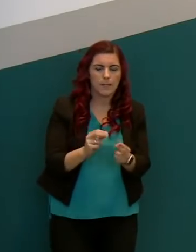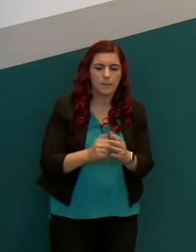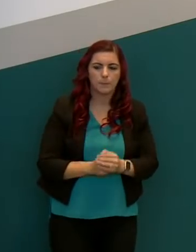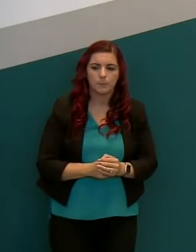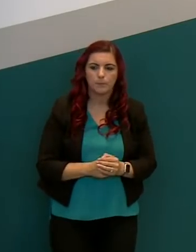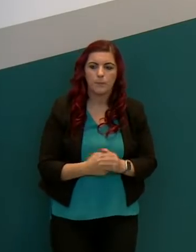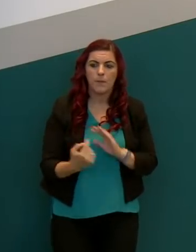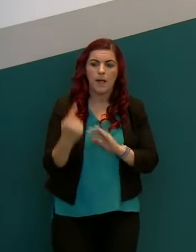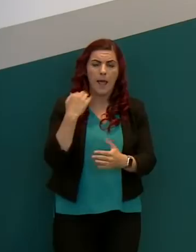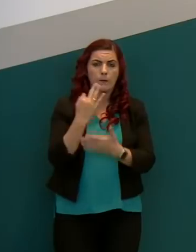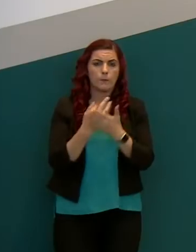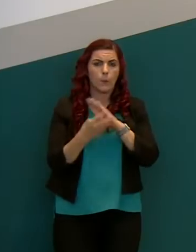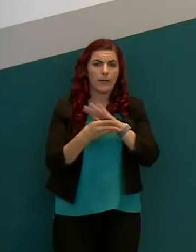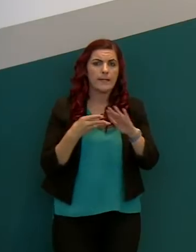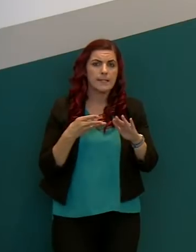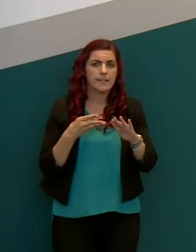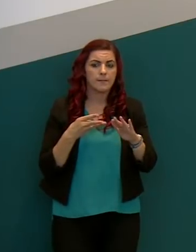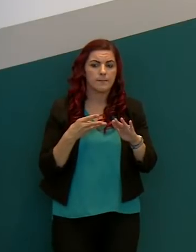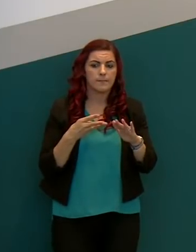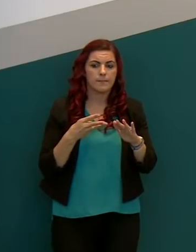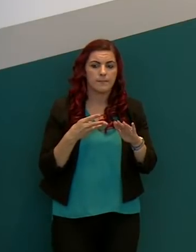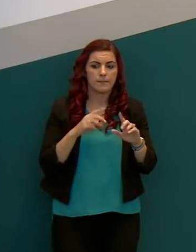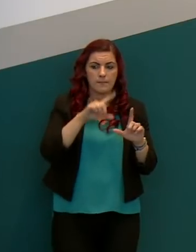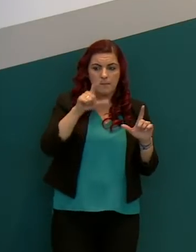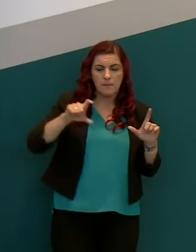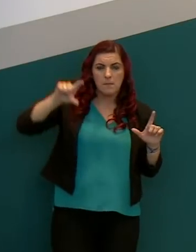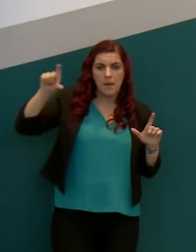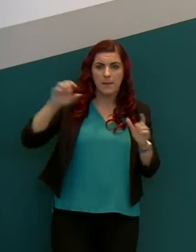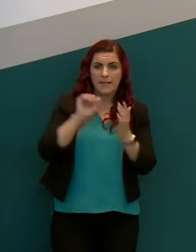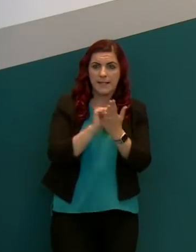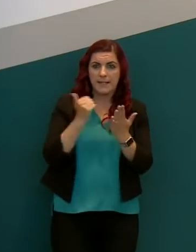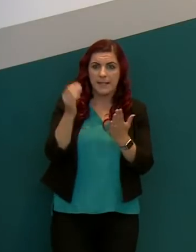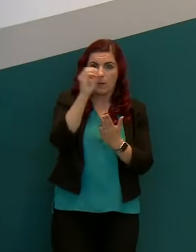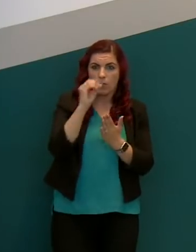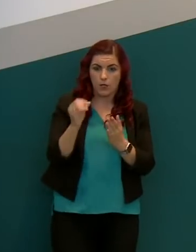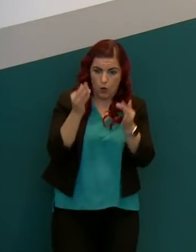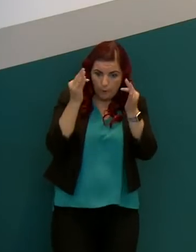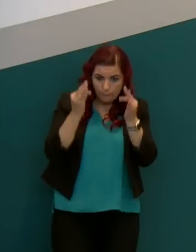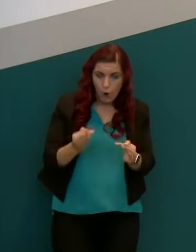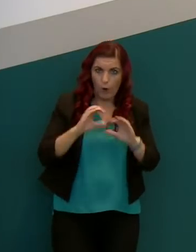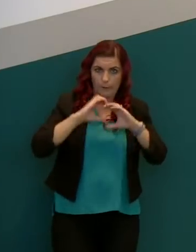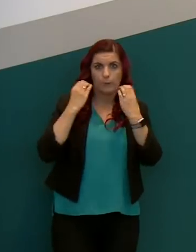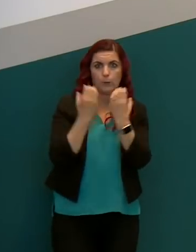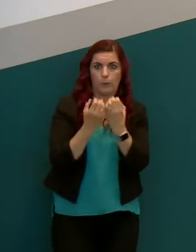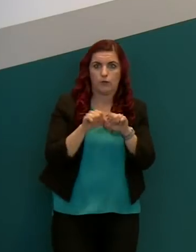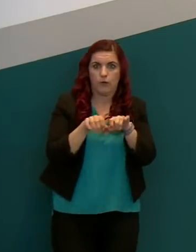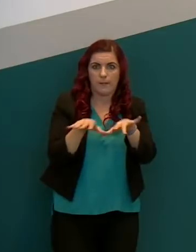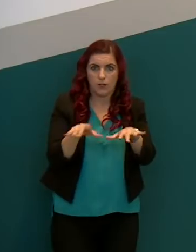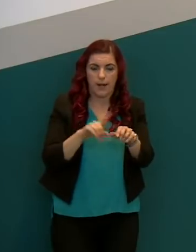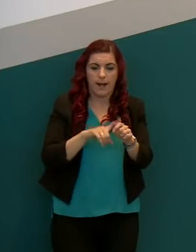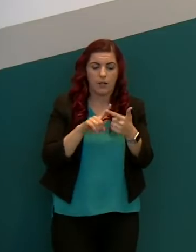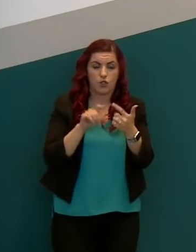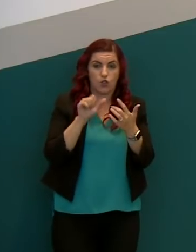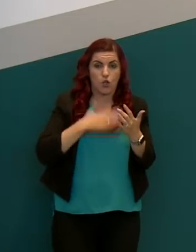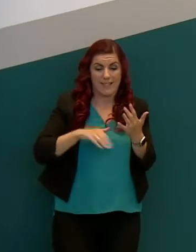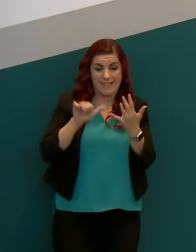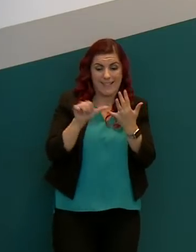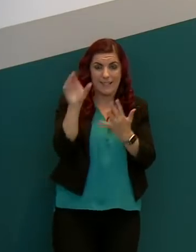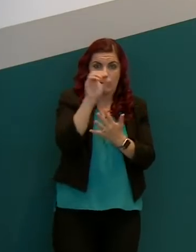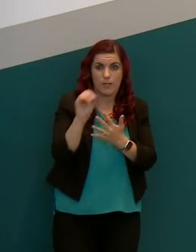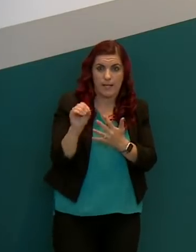But over the last 2 weeks, only 16% of cases are confirmed community transmission, and only 6% of